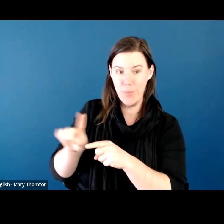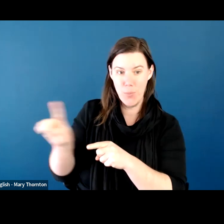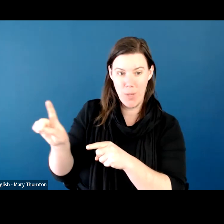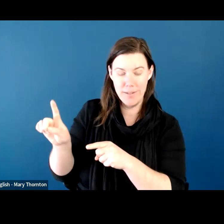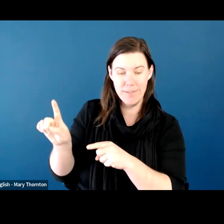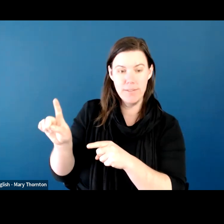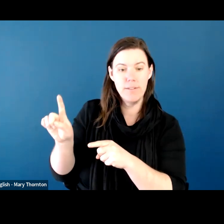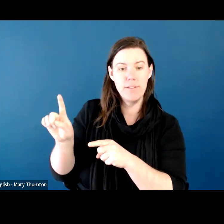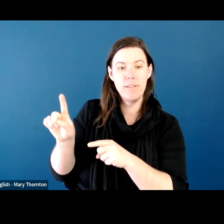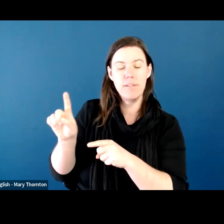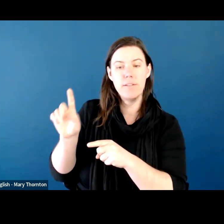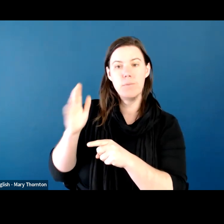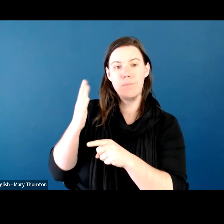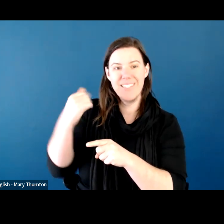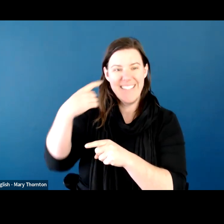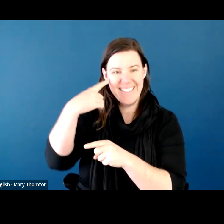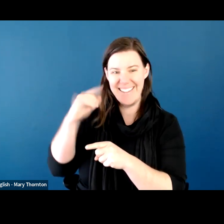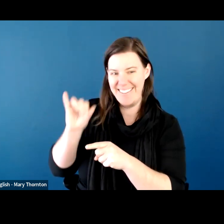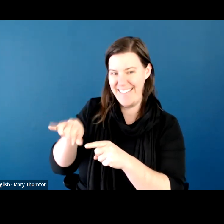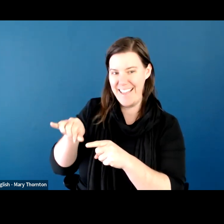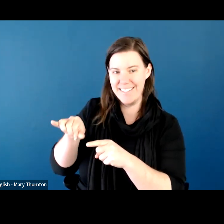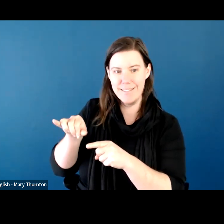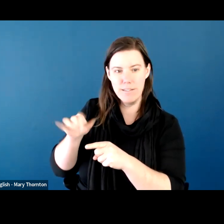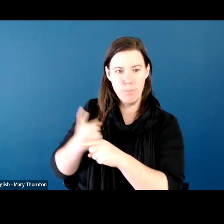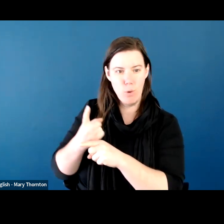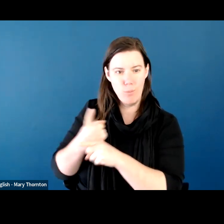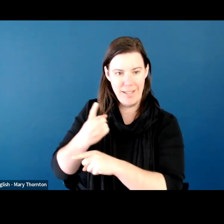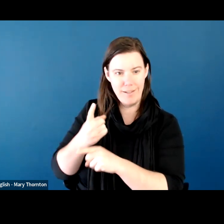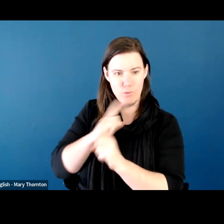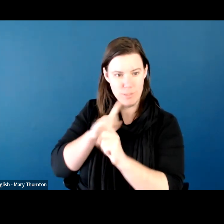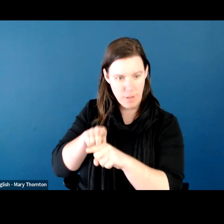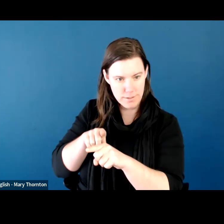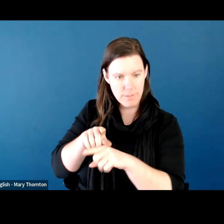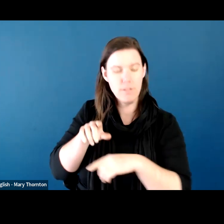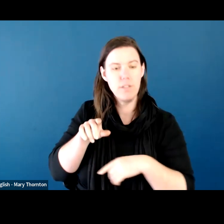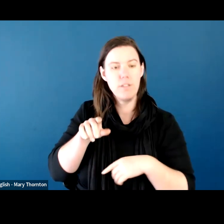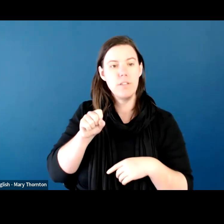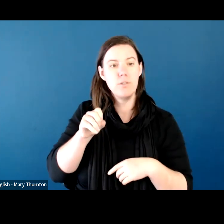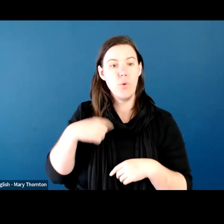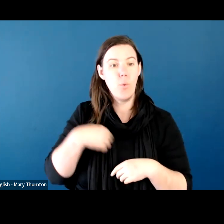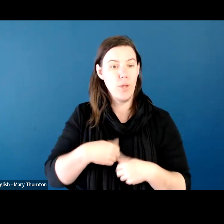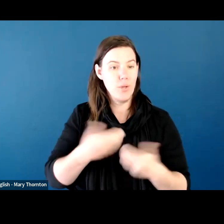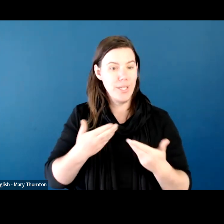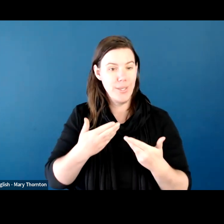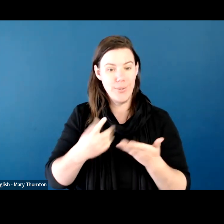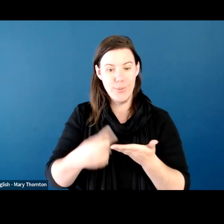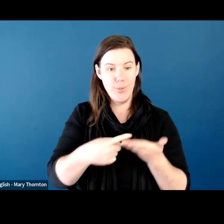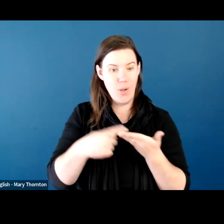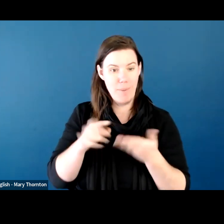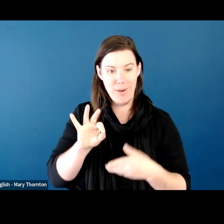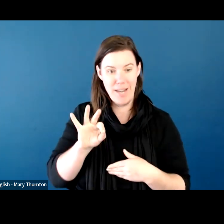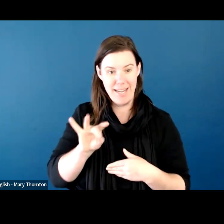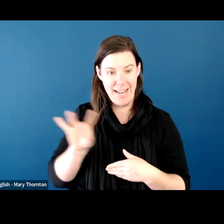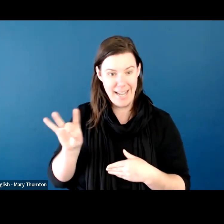needs. So we're in this funny spot here as CRIS committee members that we're here to talk about 988, but the reality is that I would